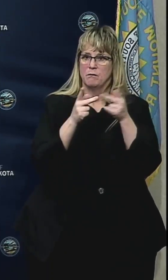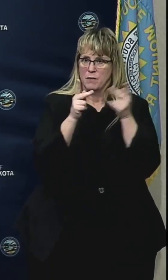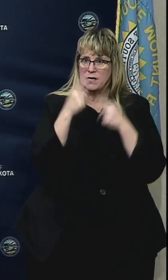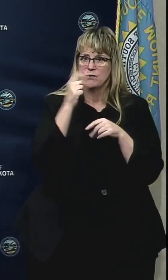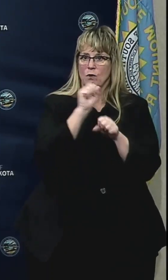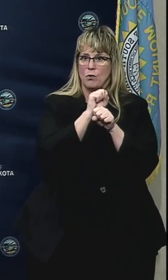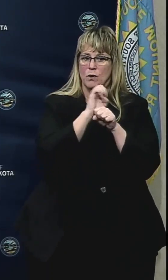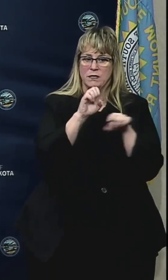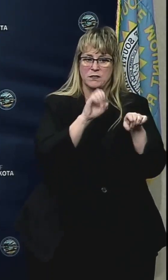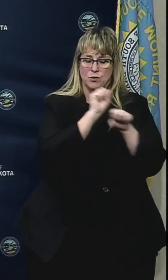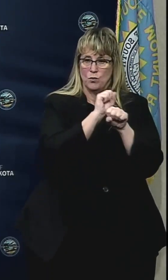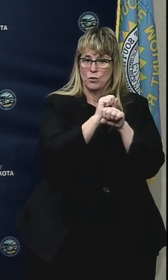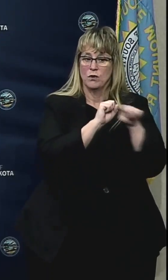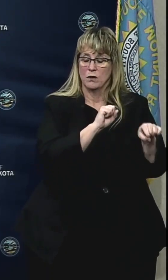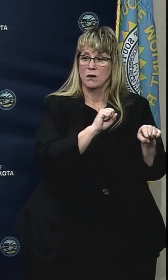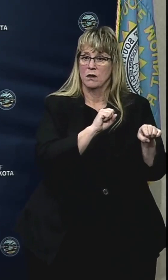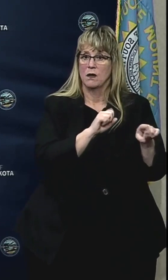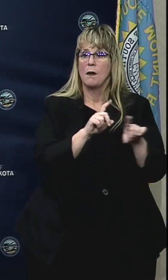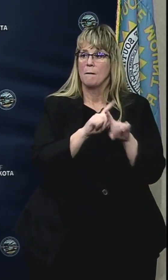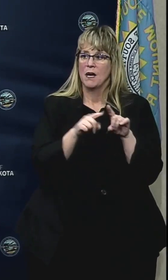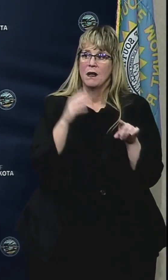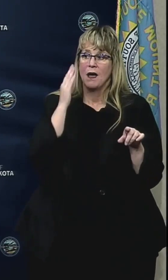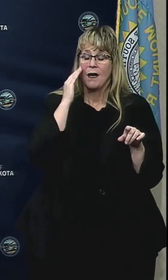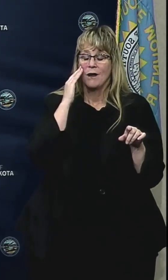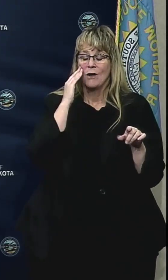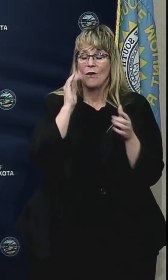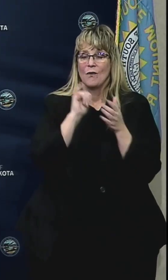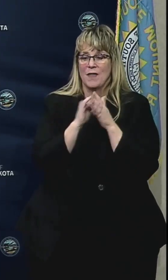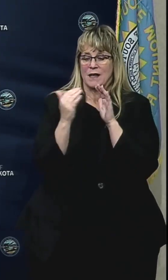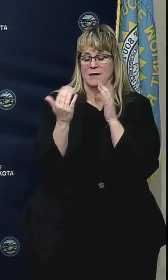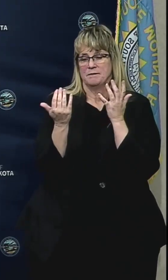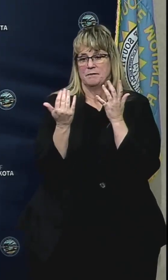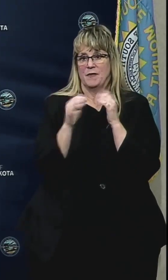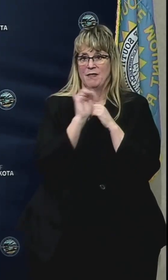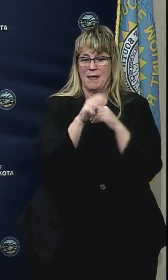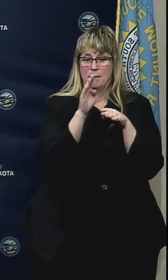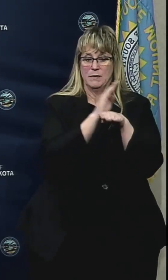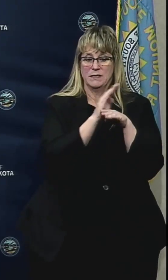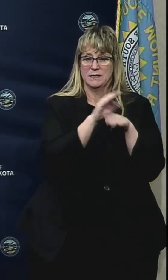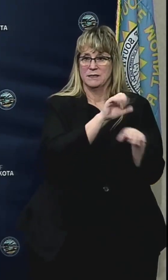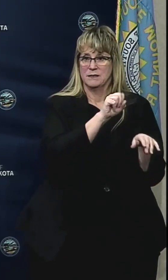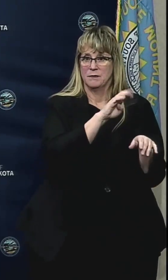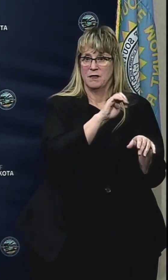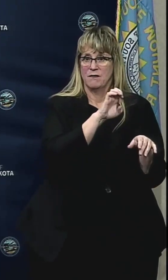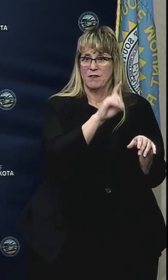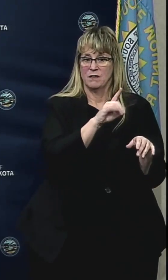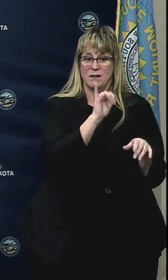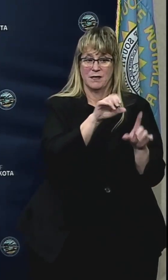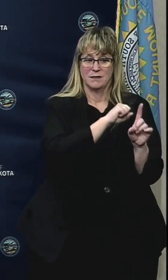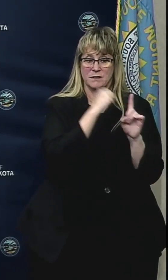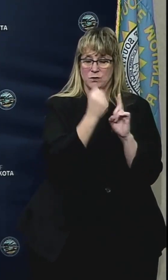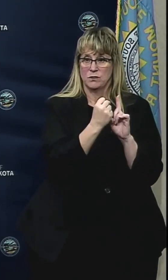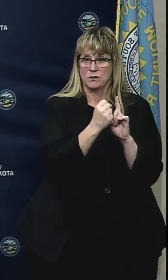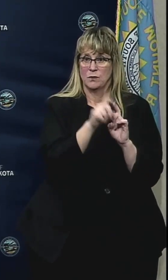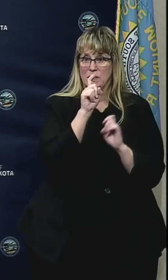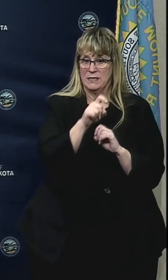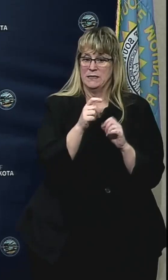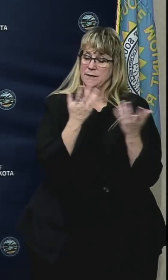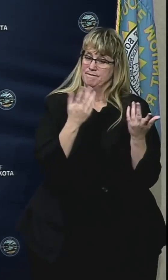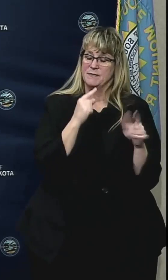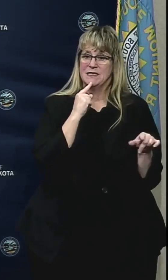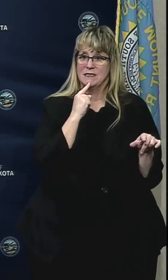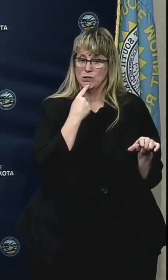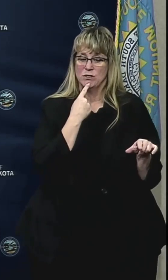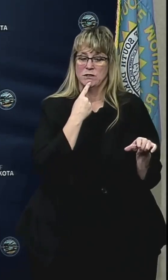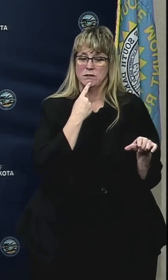be. But I do know that it's fair to say that that plant right there is a situation we need to take seriously, and